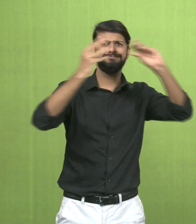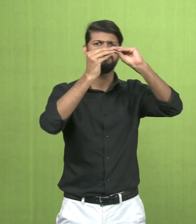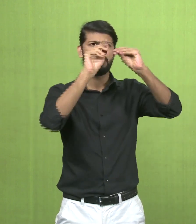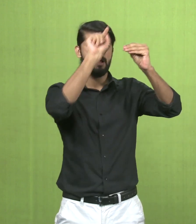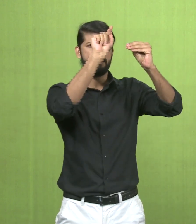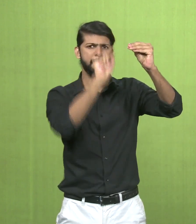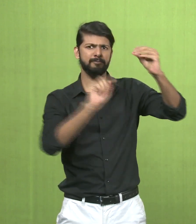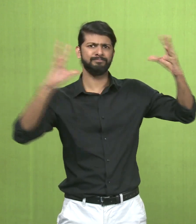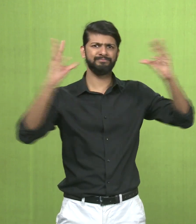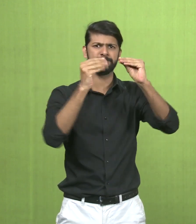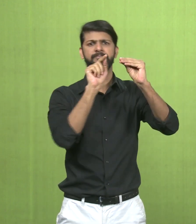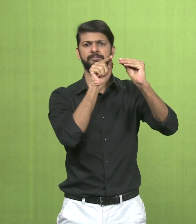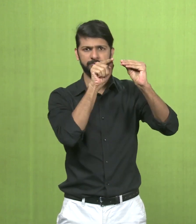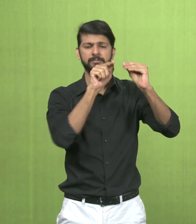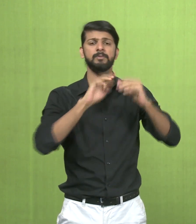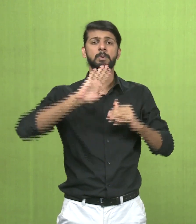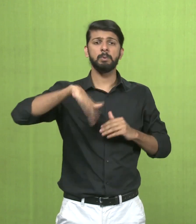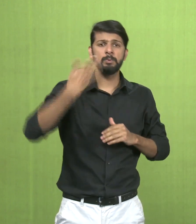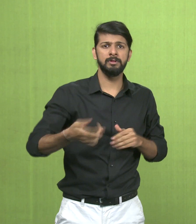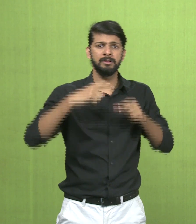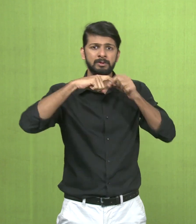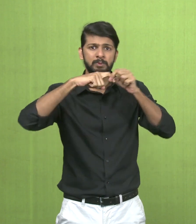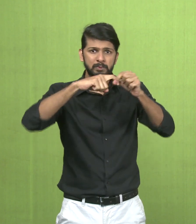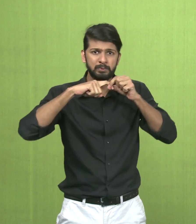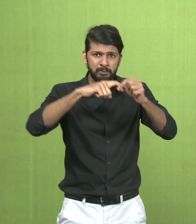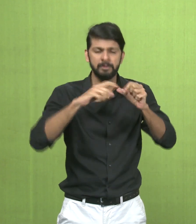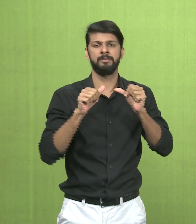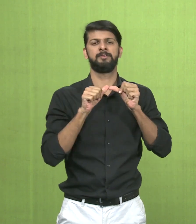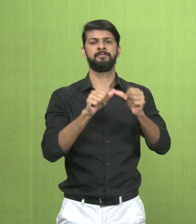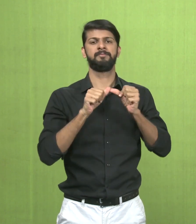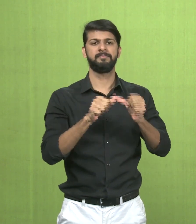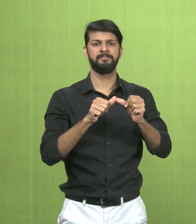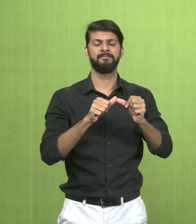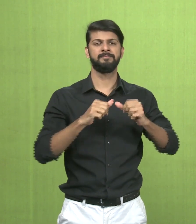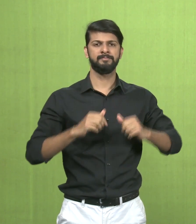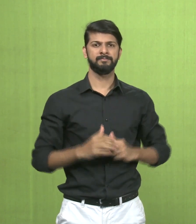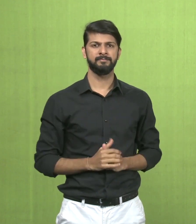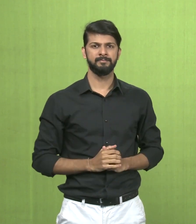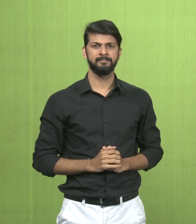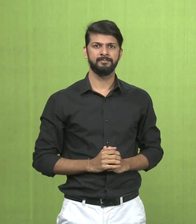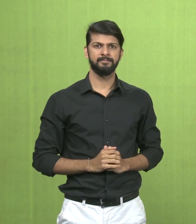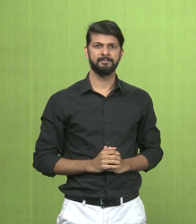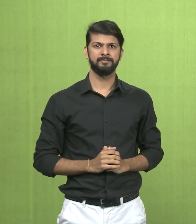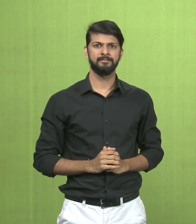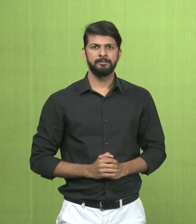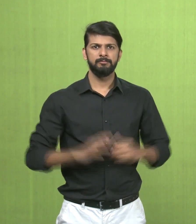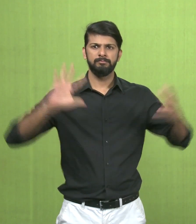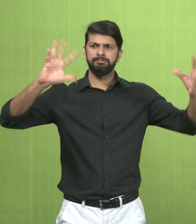We will now summarize the lesson and discuss the questions and answers.